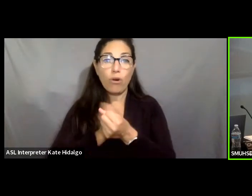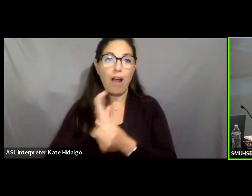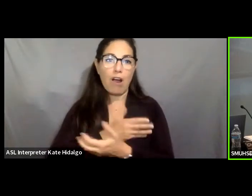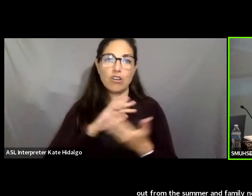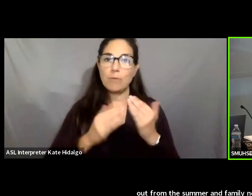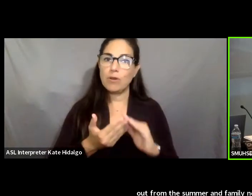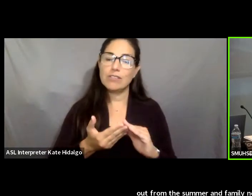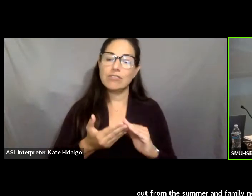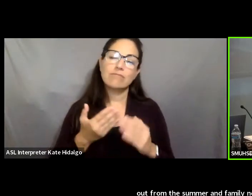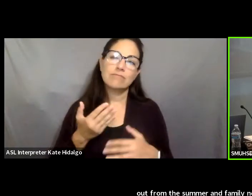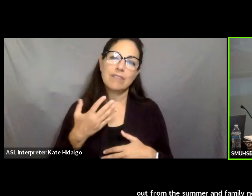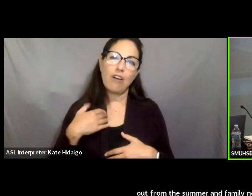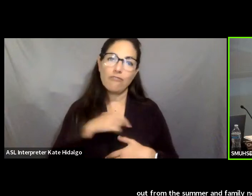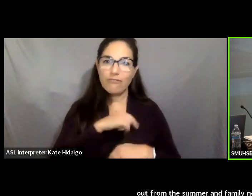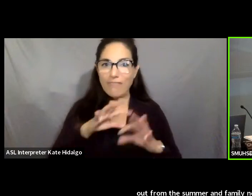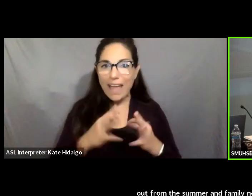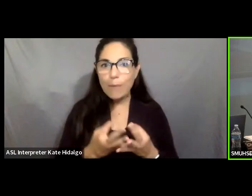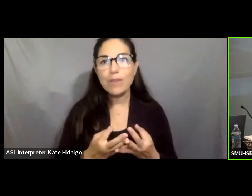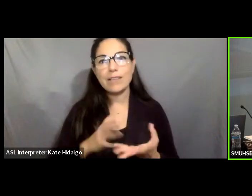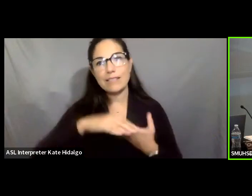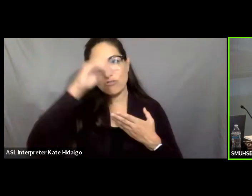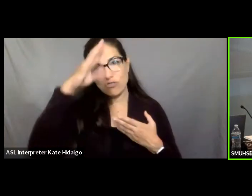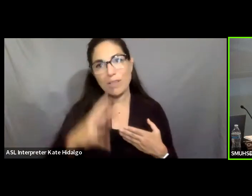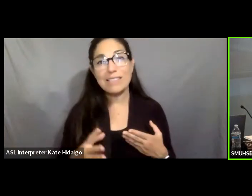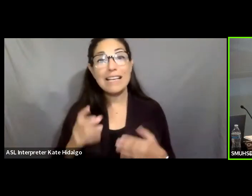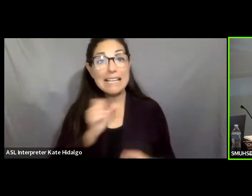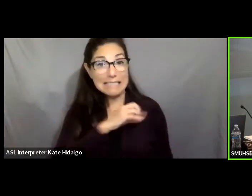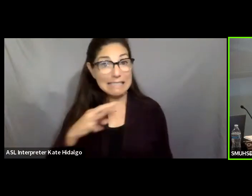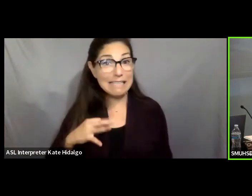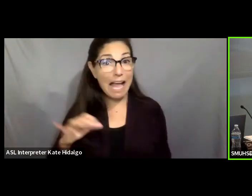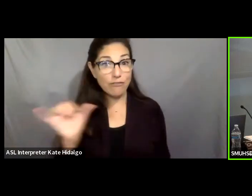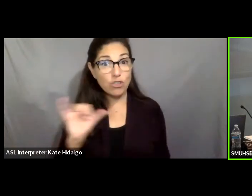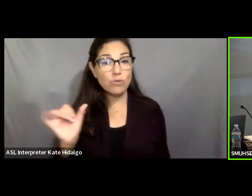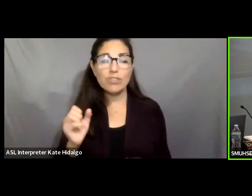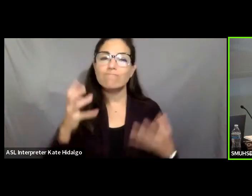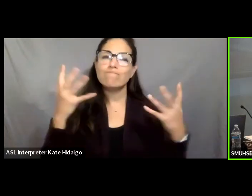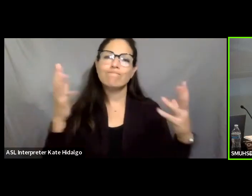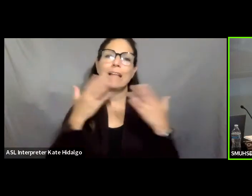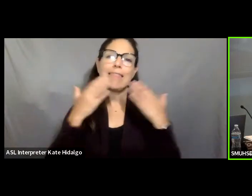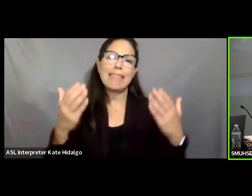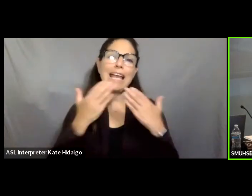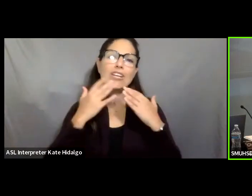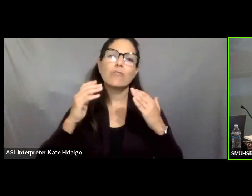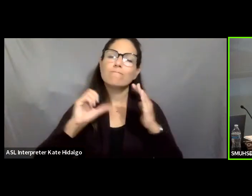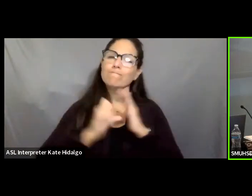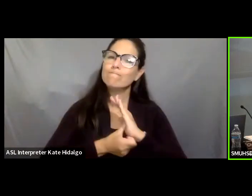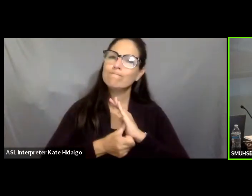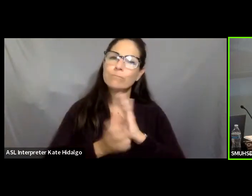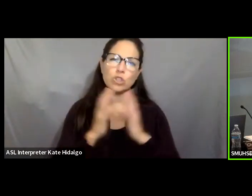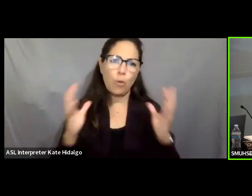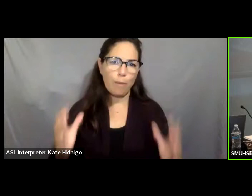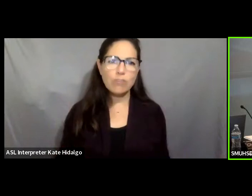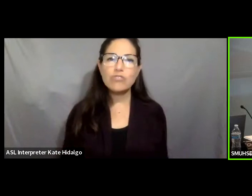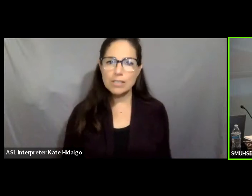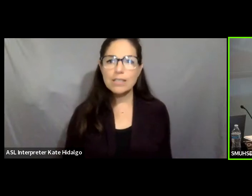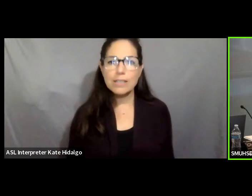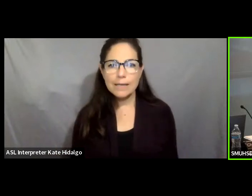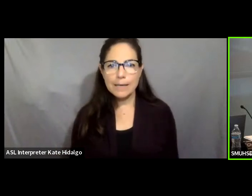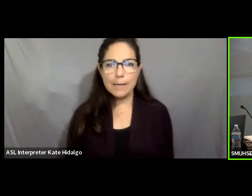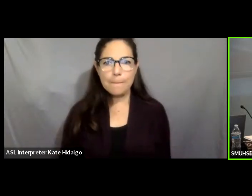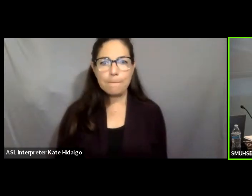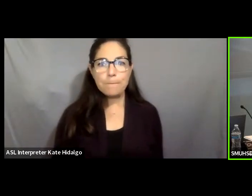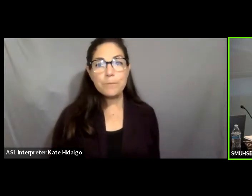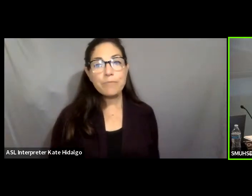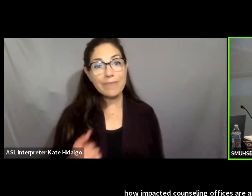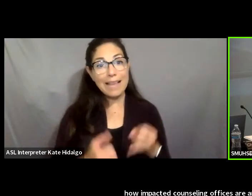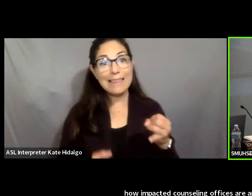community and our families and our students and our staff as well. So just big shout out to them. Thank you so much. And then